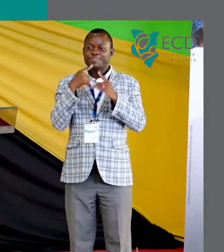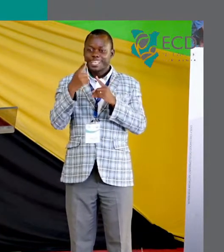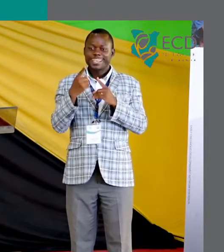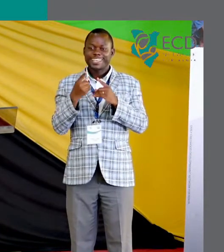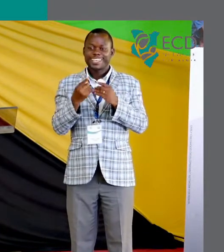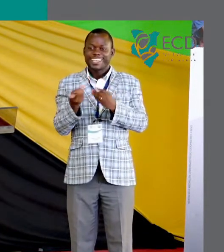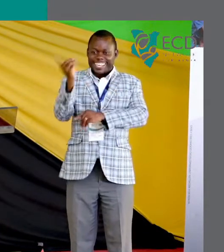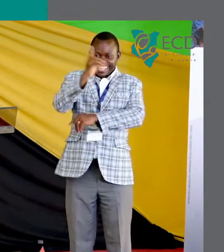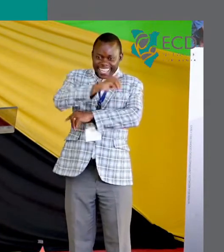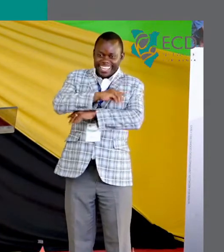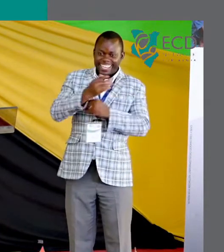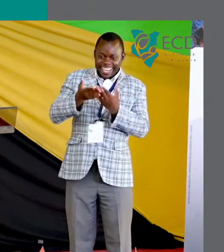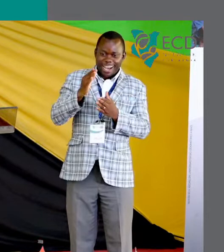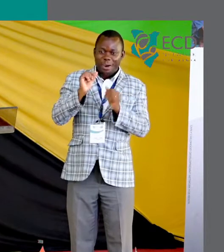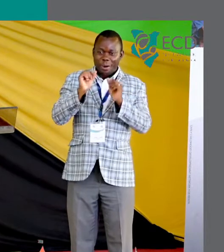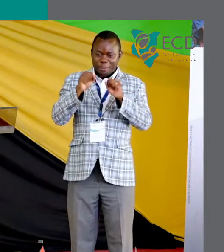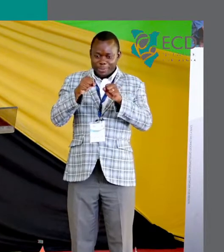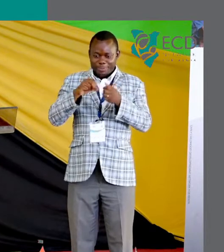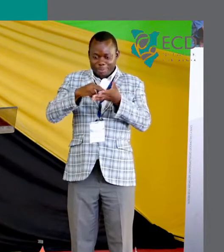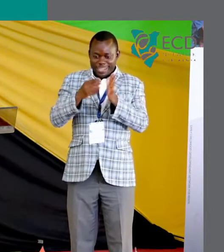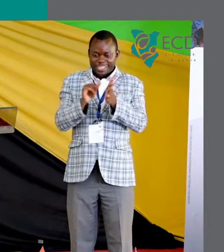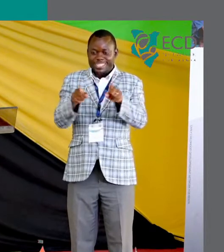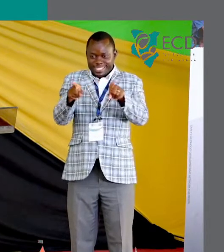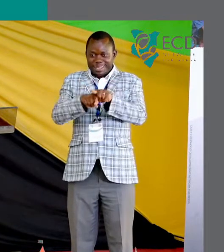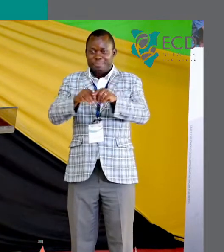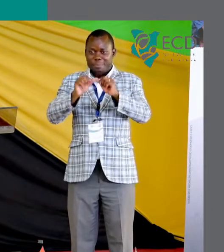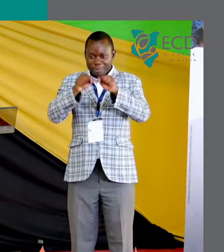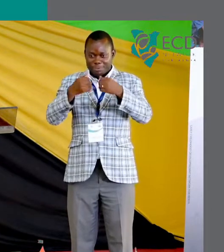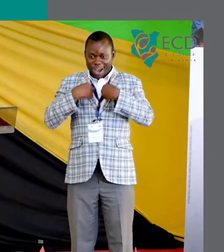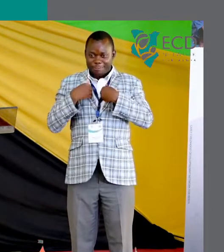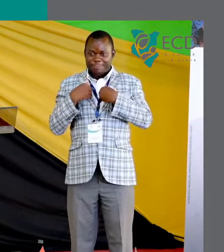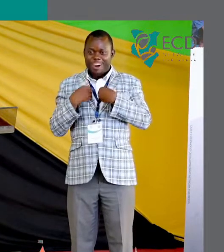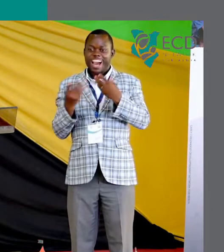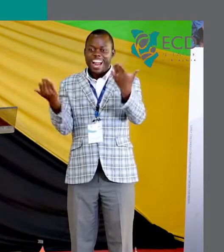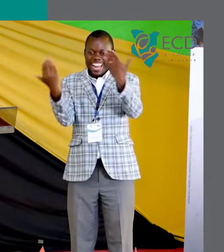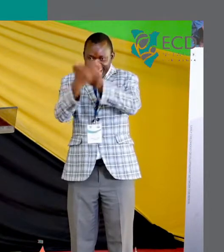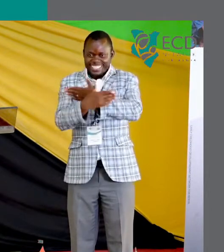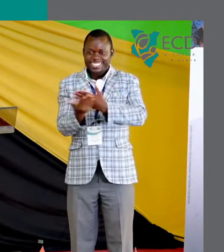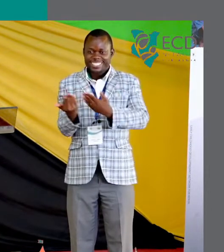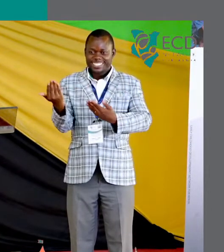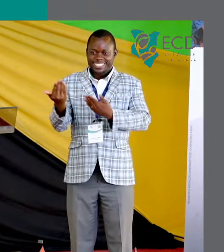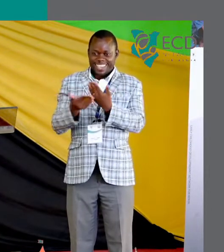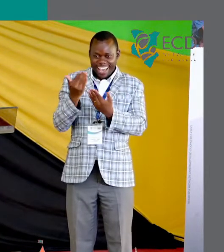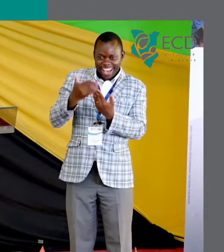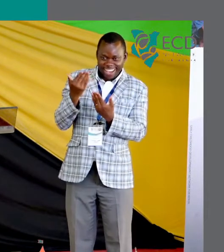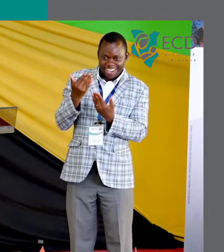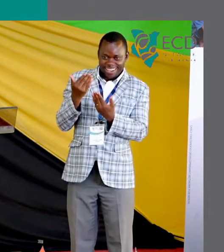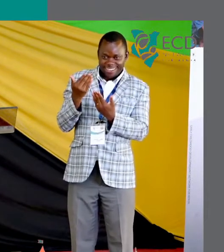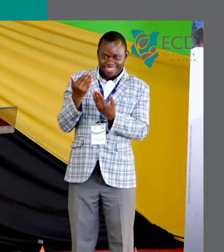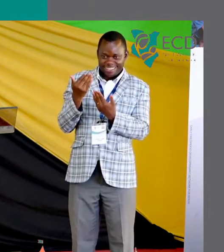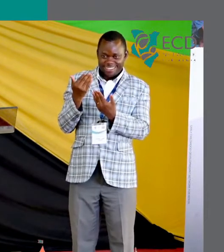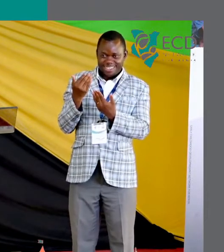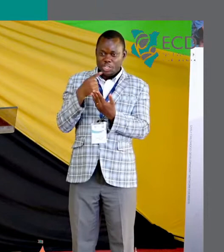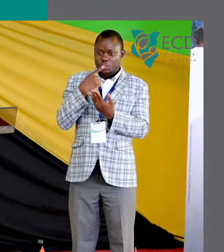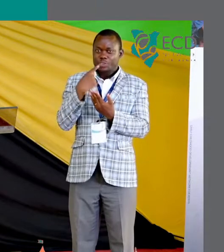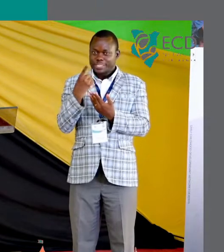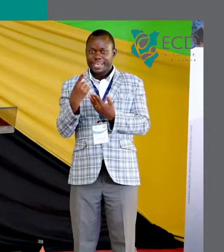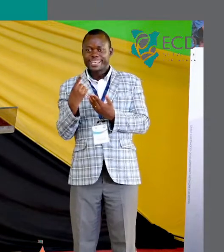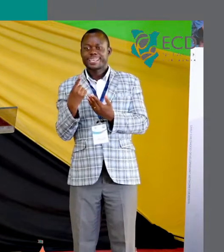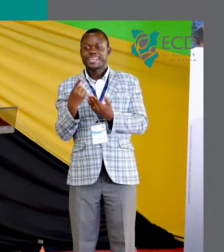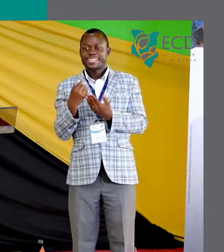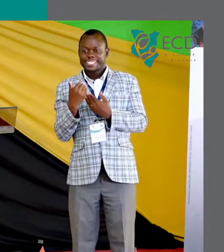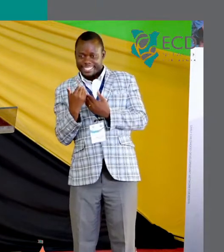the child to the center. And let's have a conversation around that so that we avoid the situation